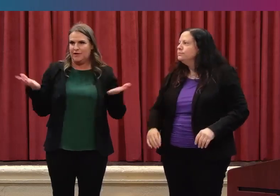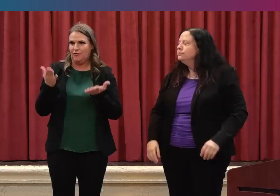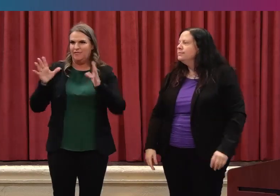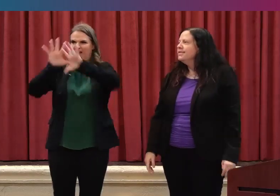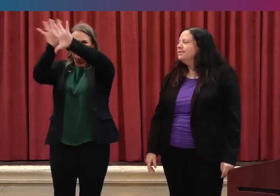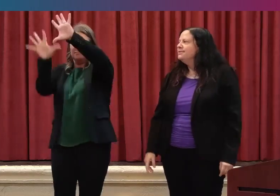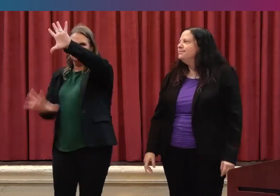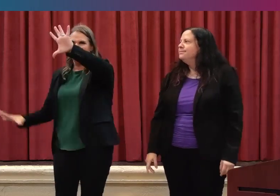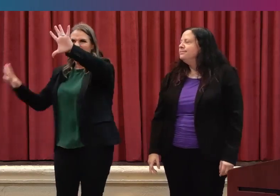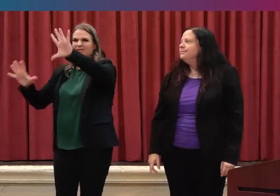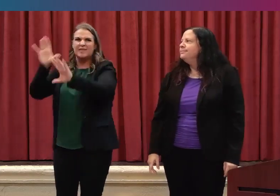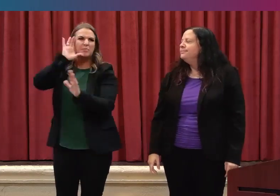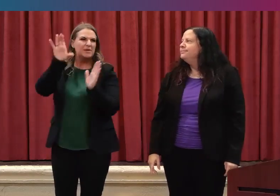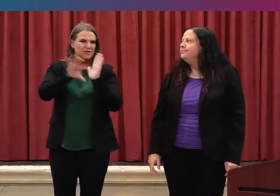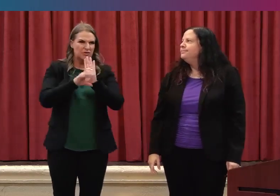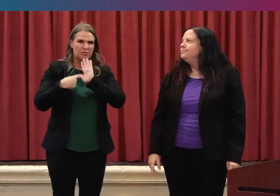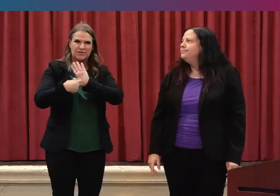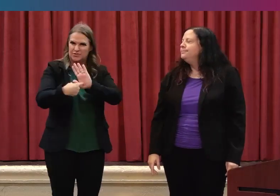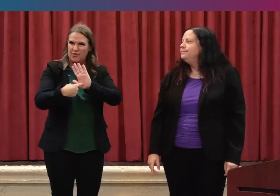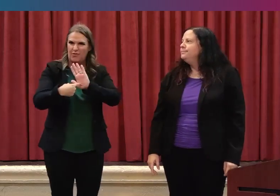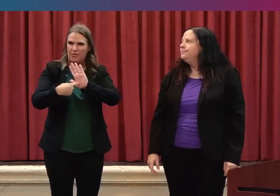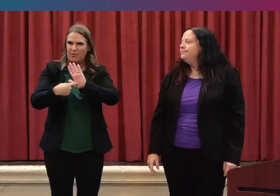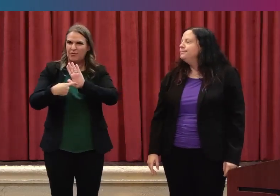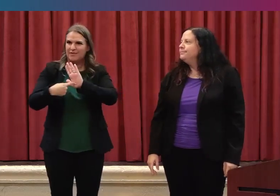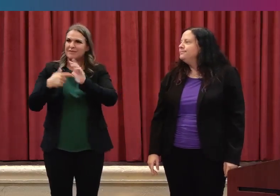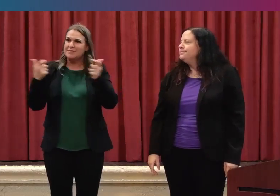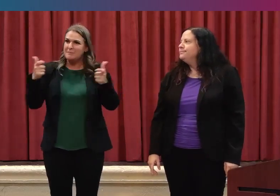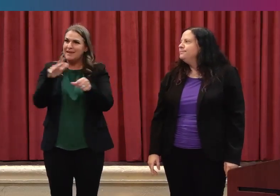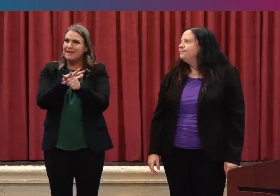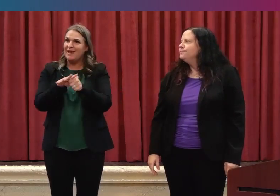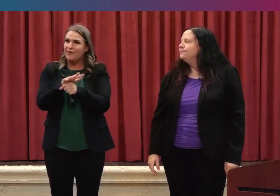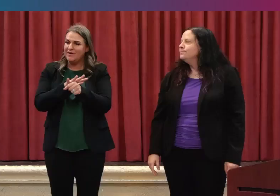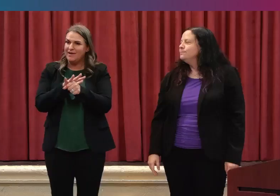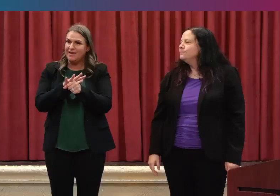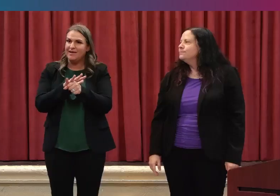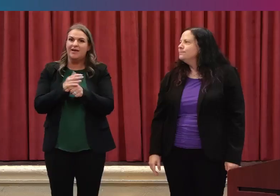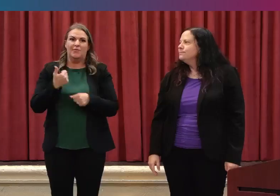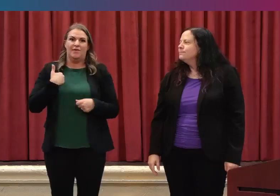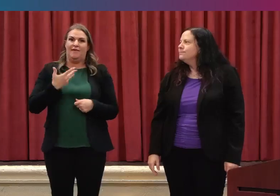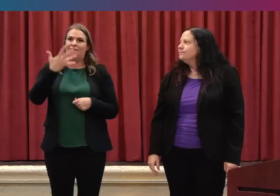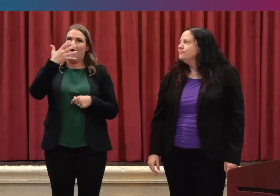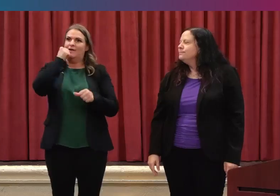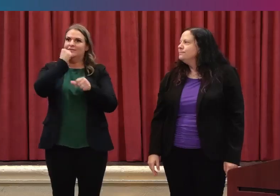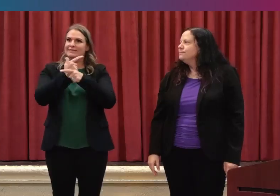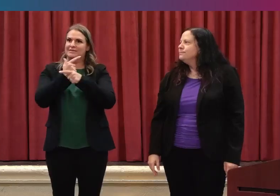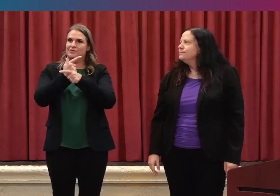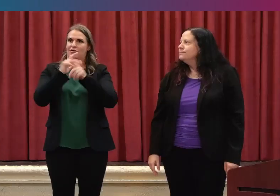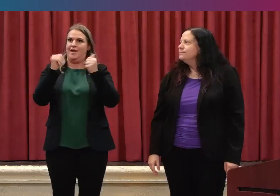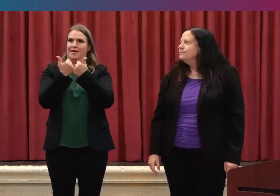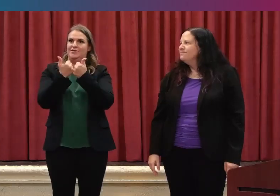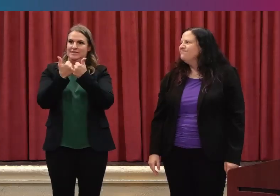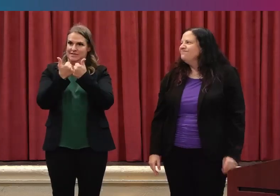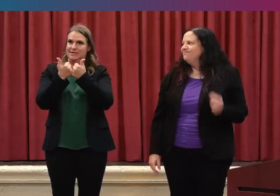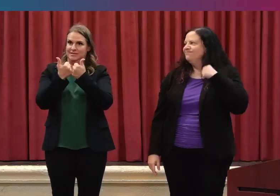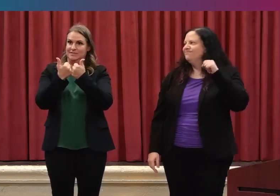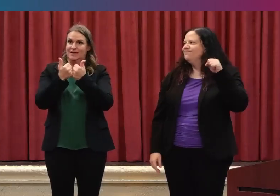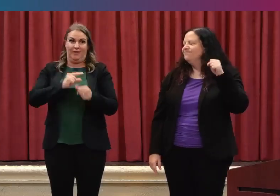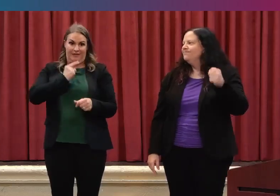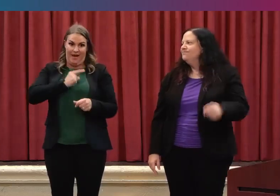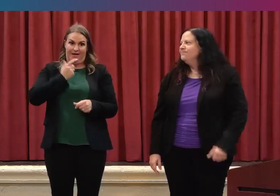counties that we serve. It's a very large area. We opened up with the graphic. We have 5 sister agencies